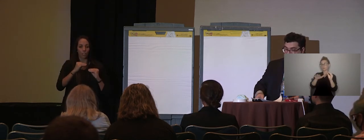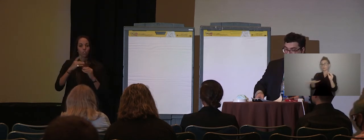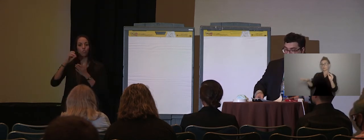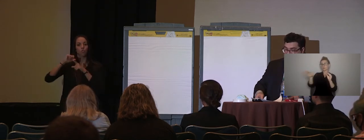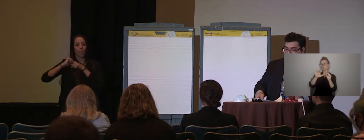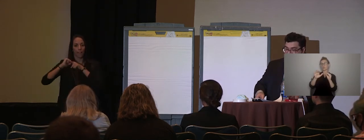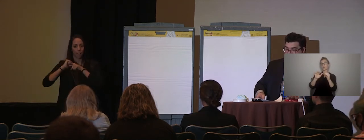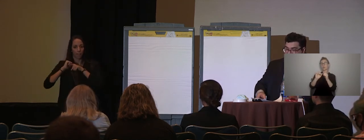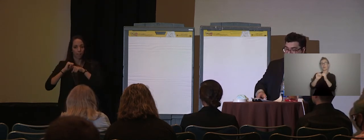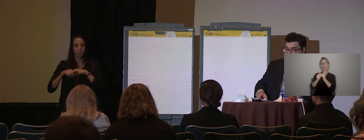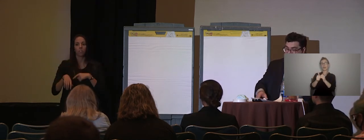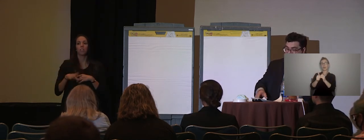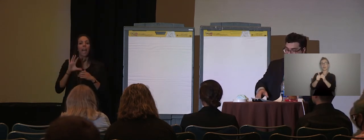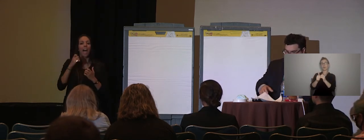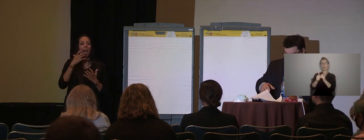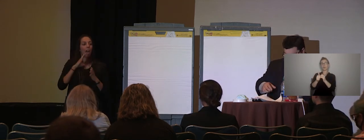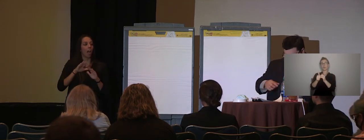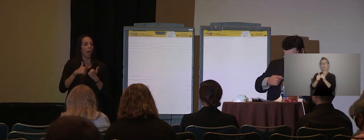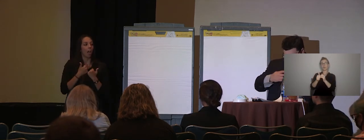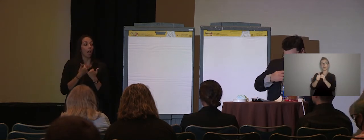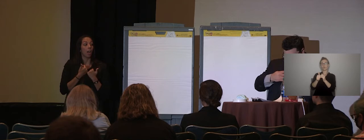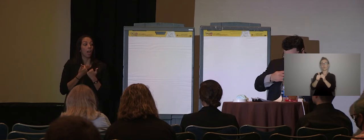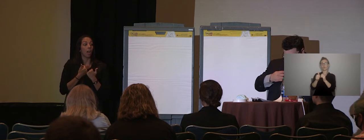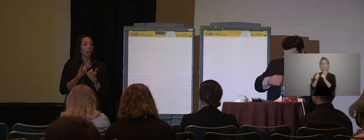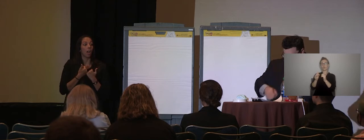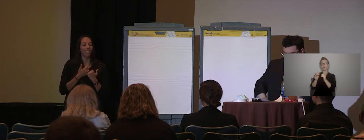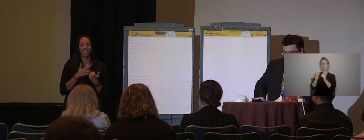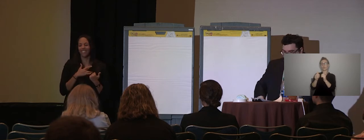enforcement officers how to recognize